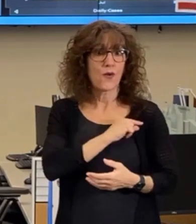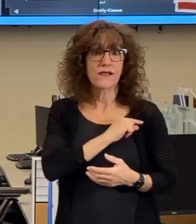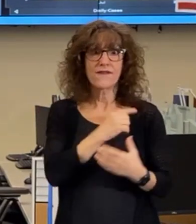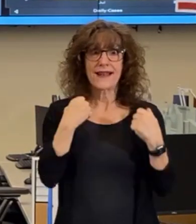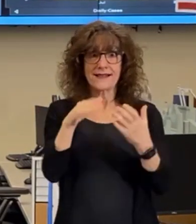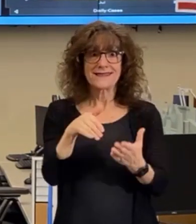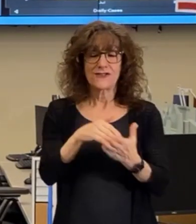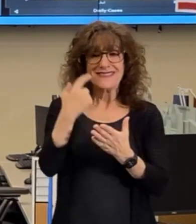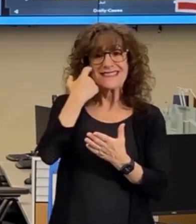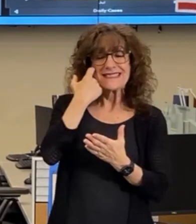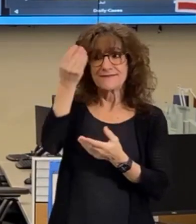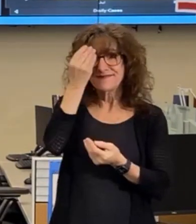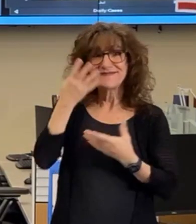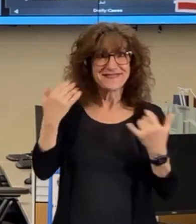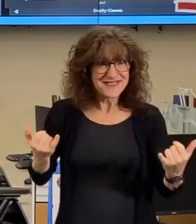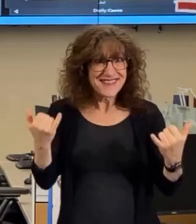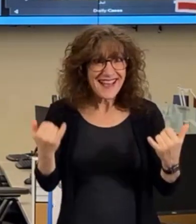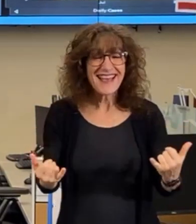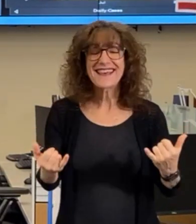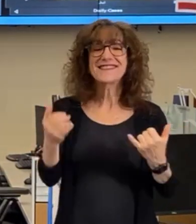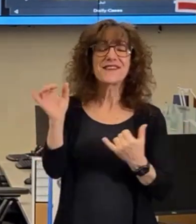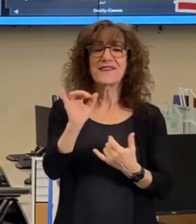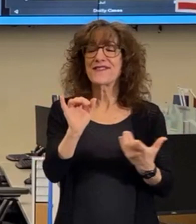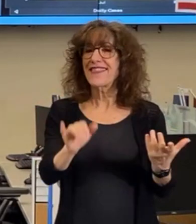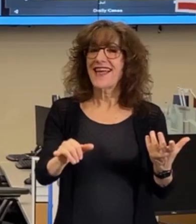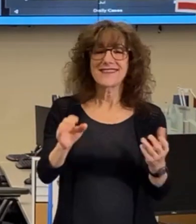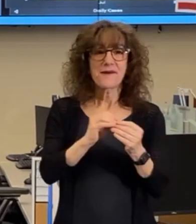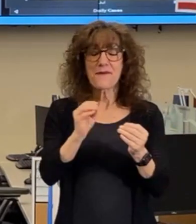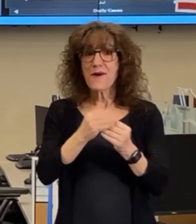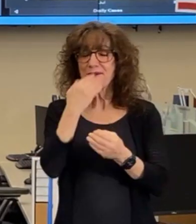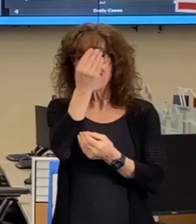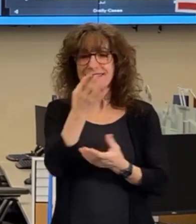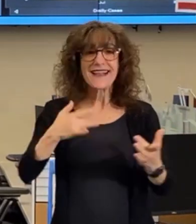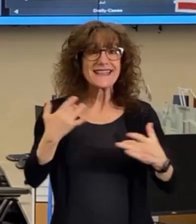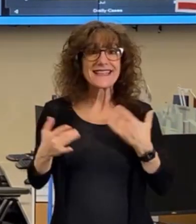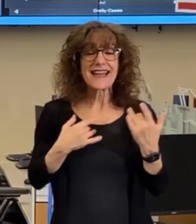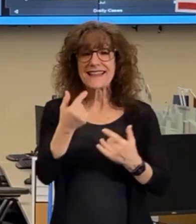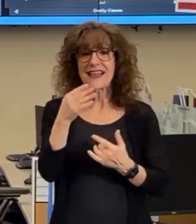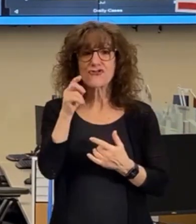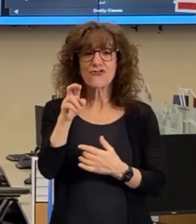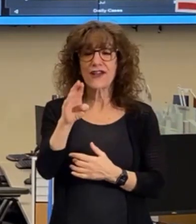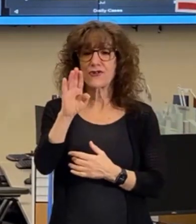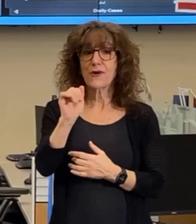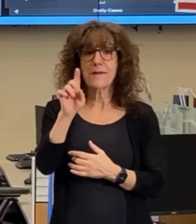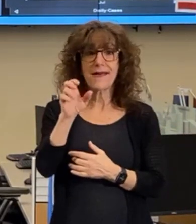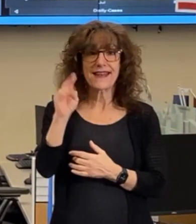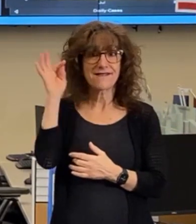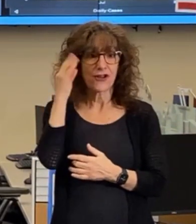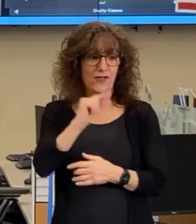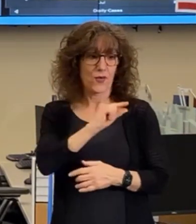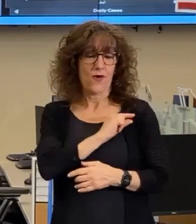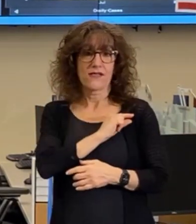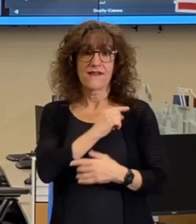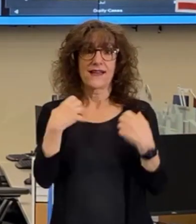health centers. We just got this news in today, so this is also more good news. We're excited that the Greater Baden Federally Qualified